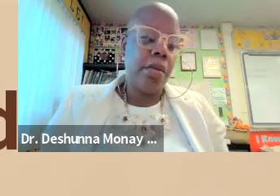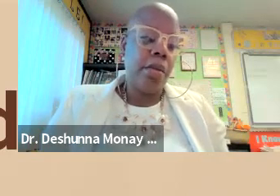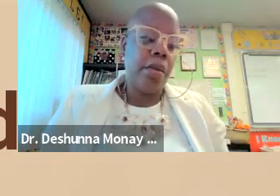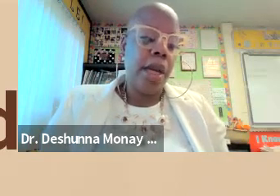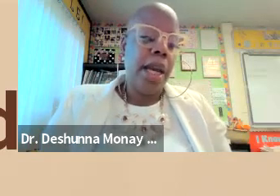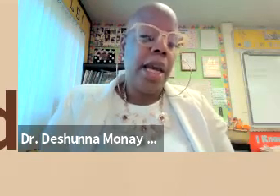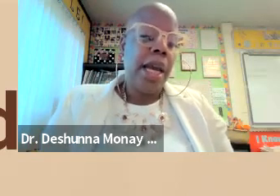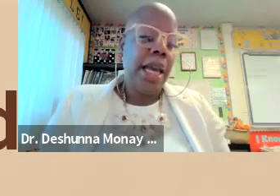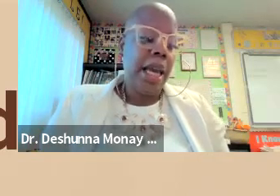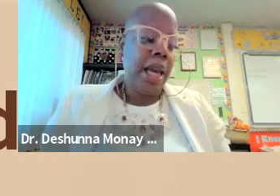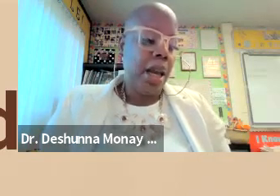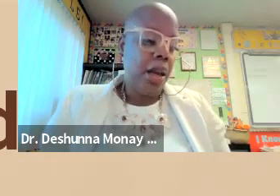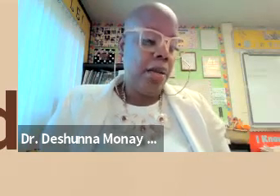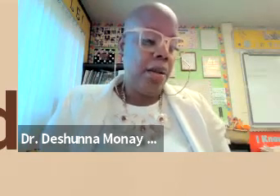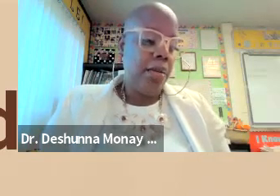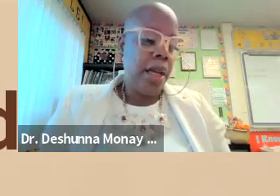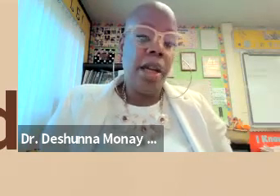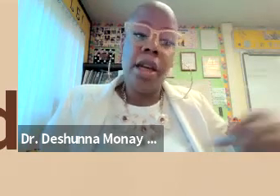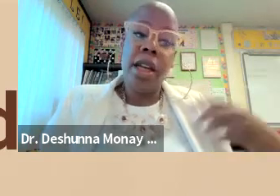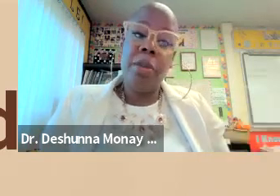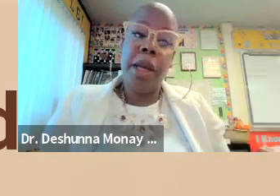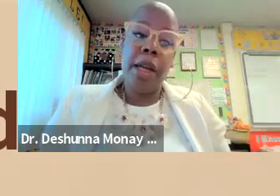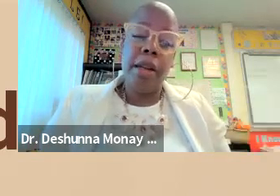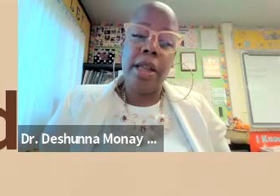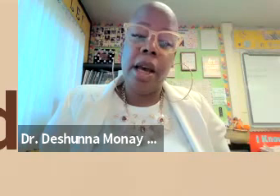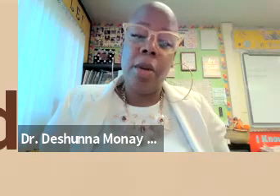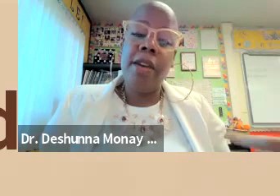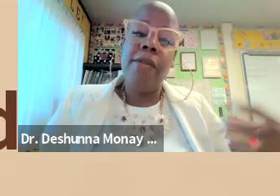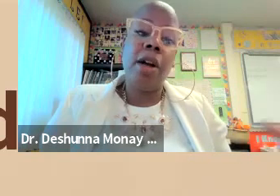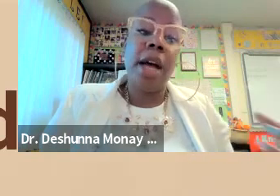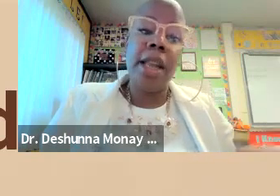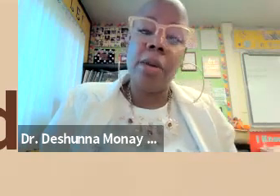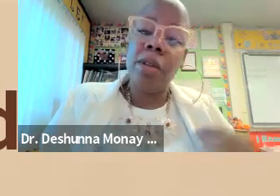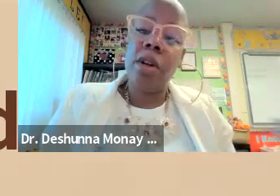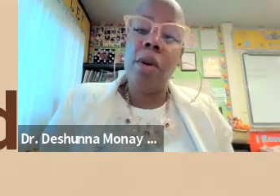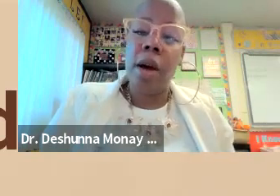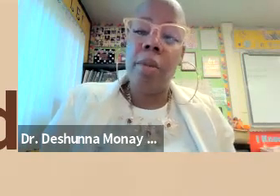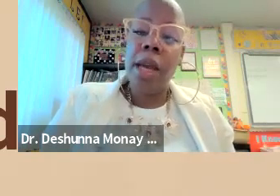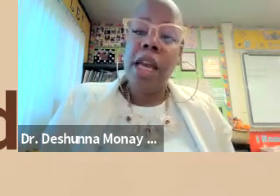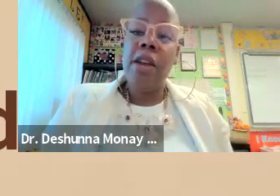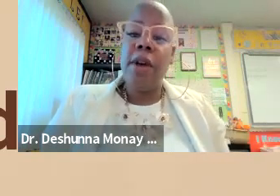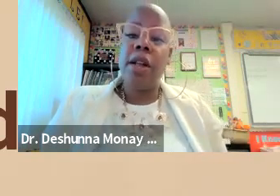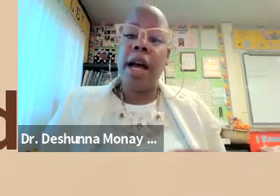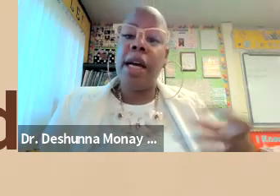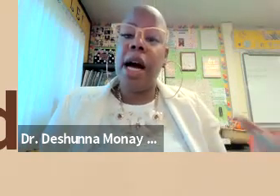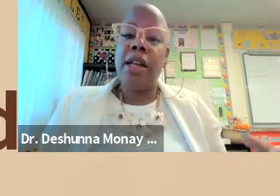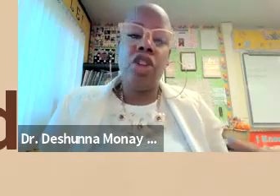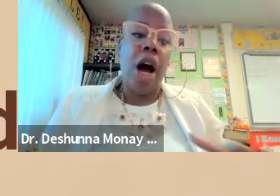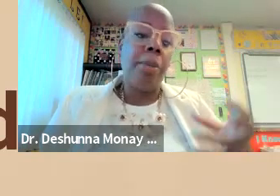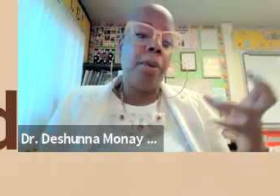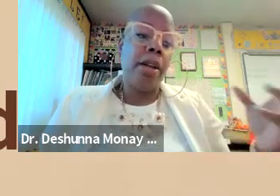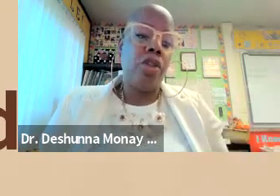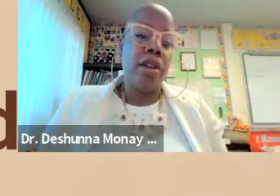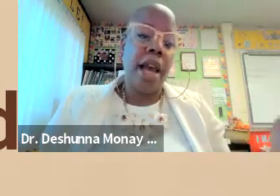experience, he didn't experience the help. He felt like there was no help. He felt like